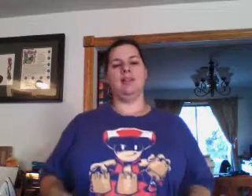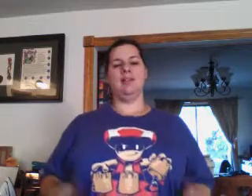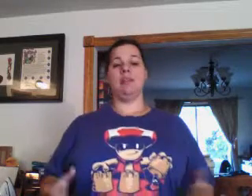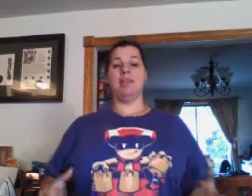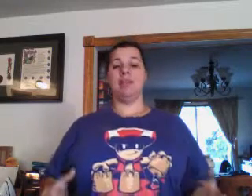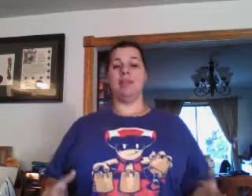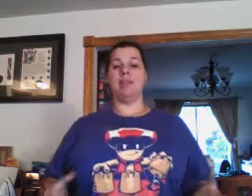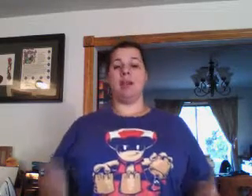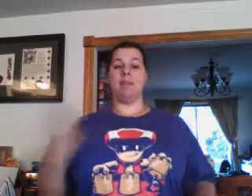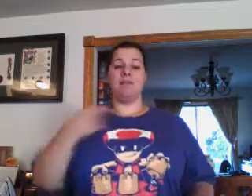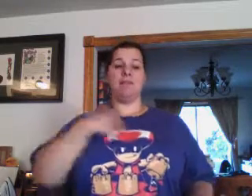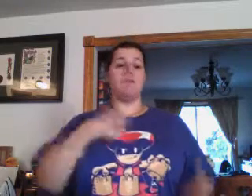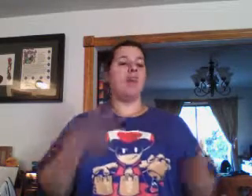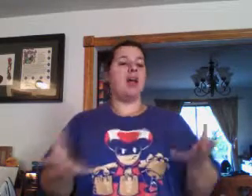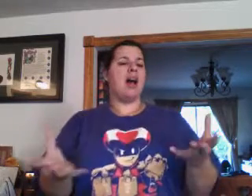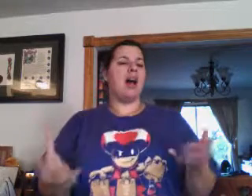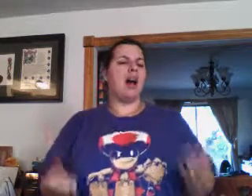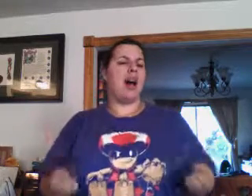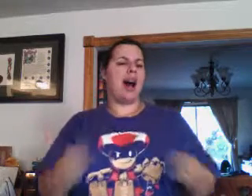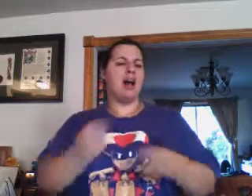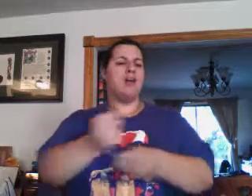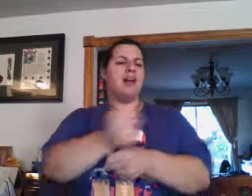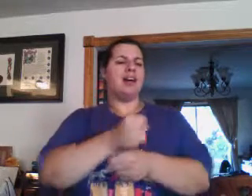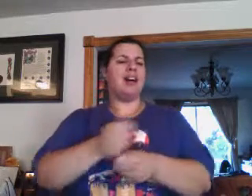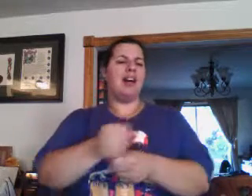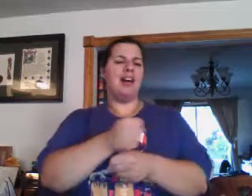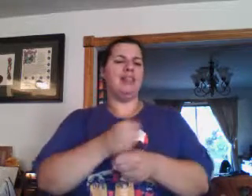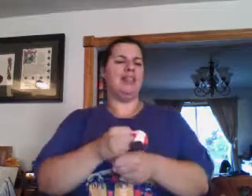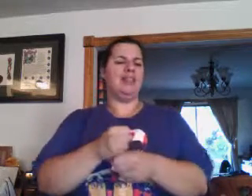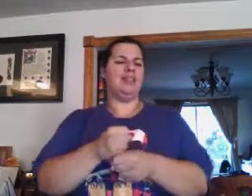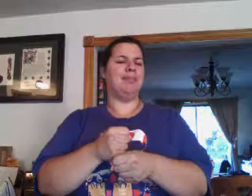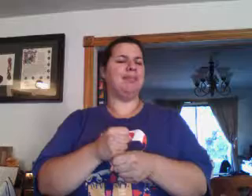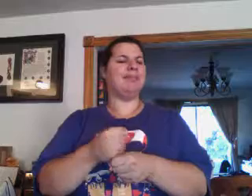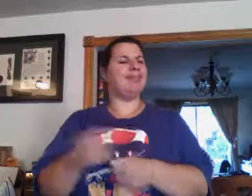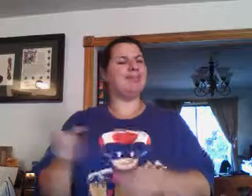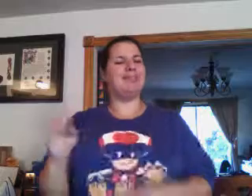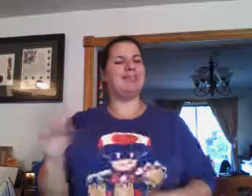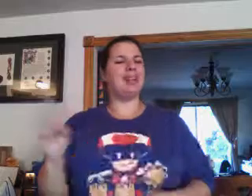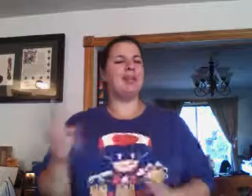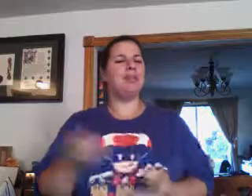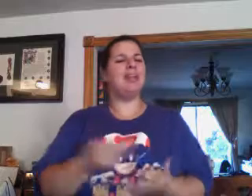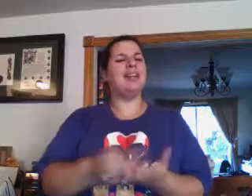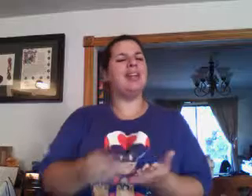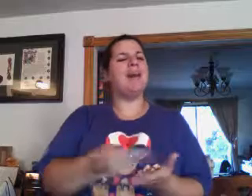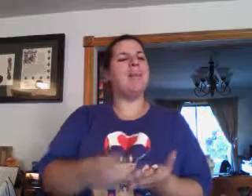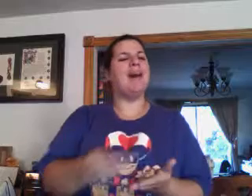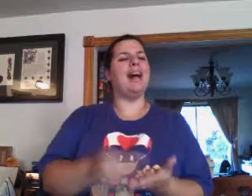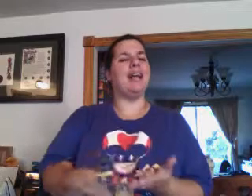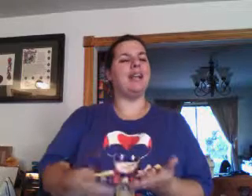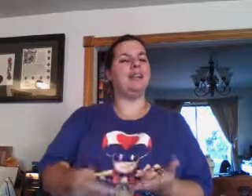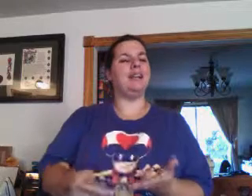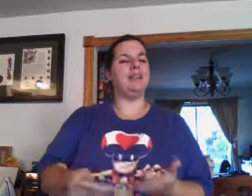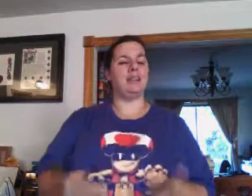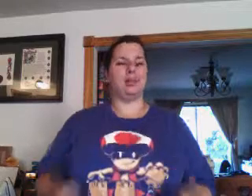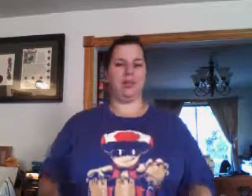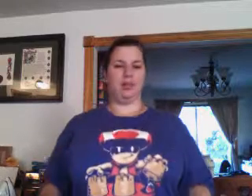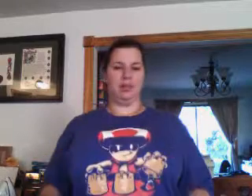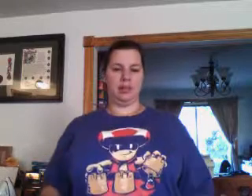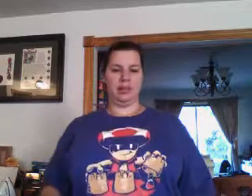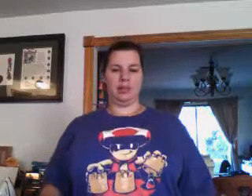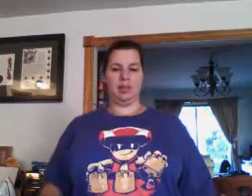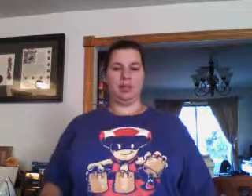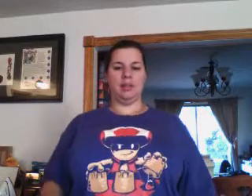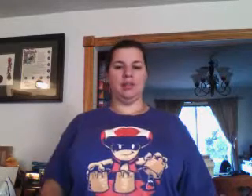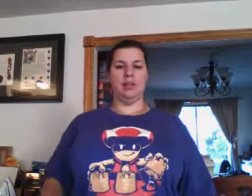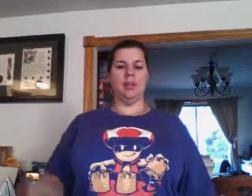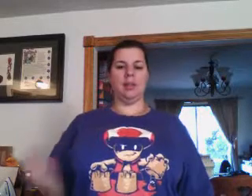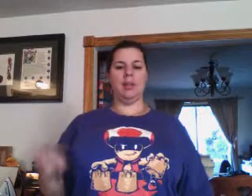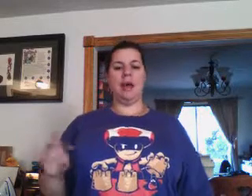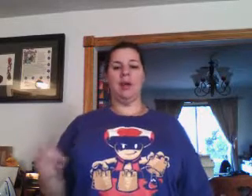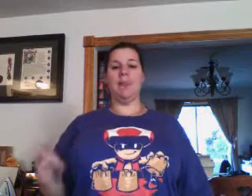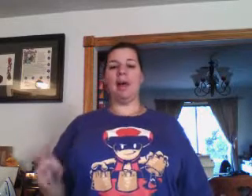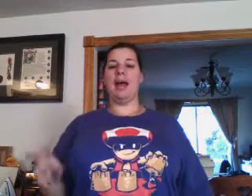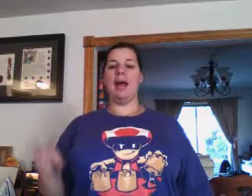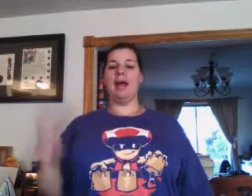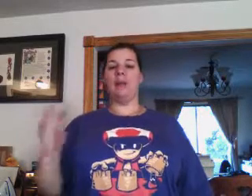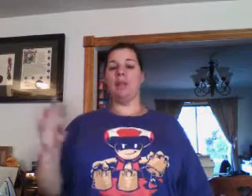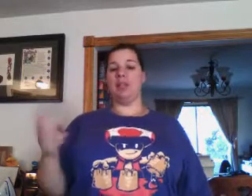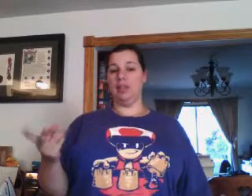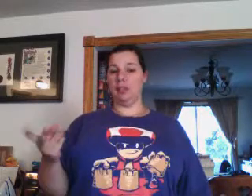So what did I say there? I want coffee. Where can I buy it? So where and buy, we didn't